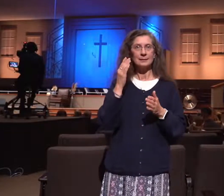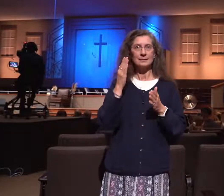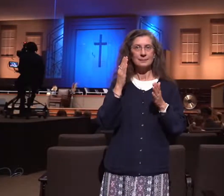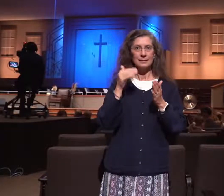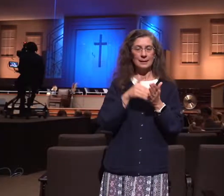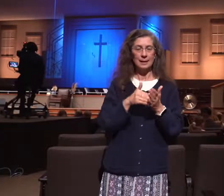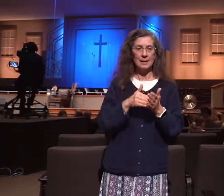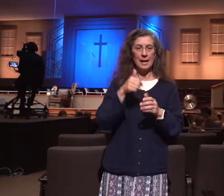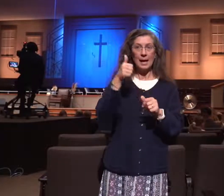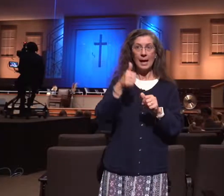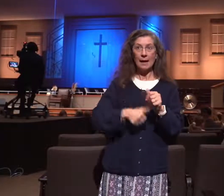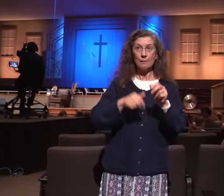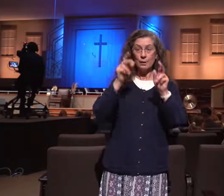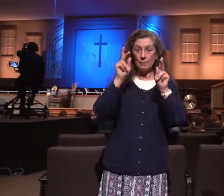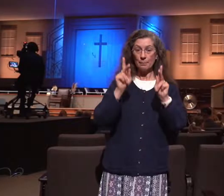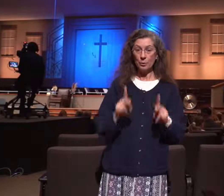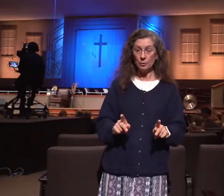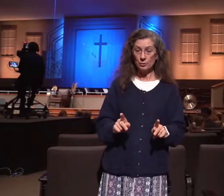Every man,